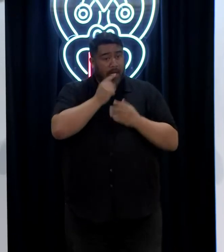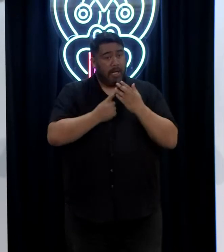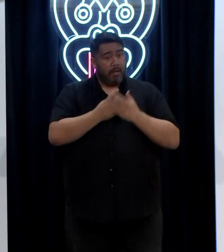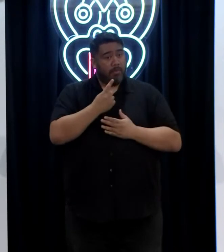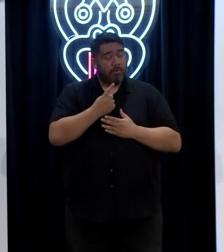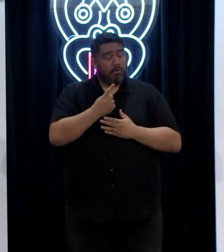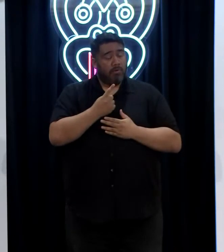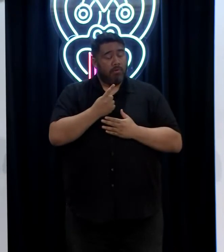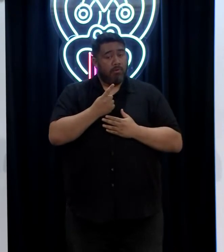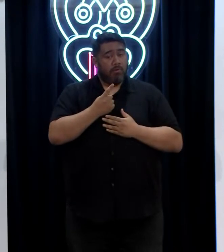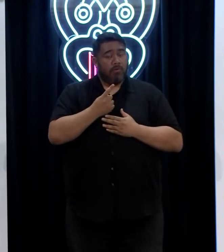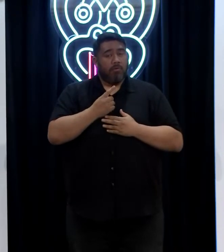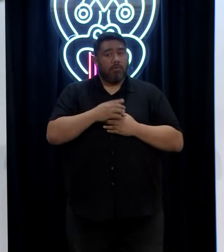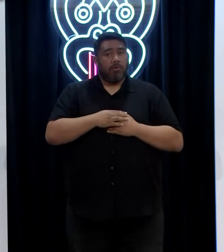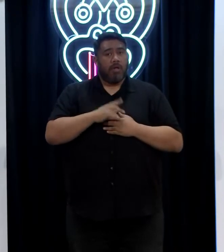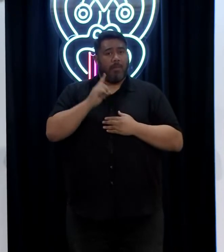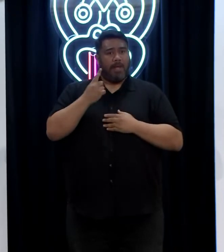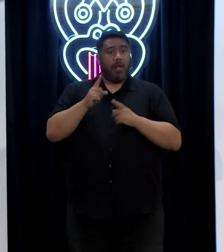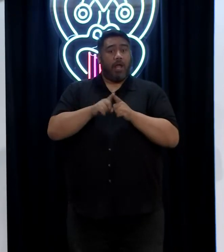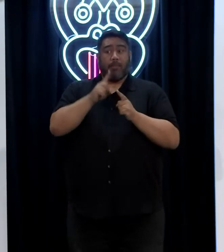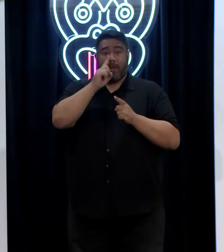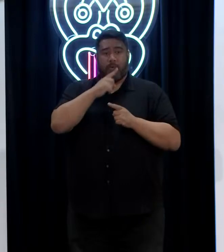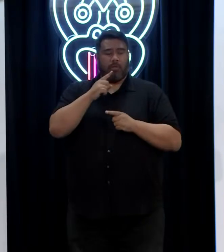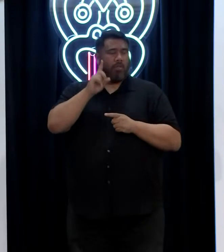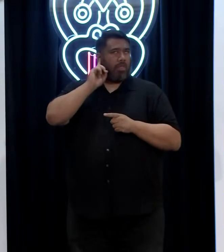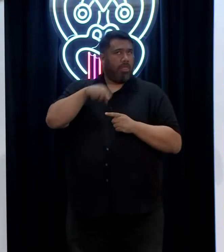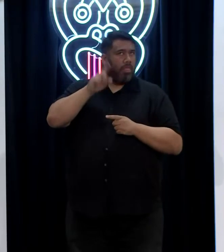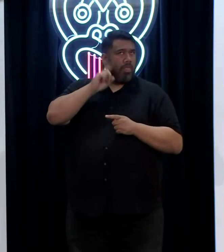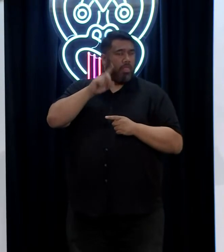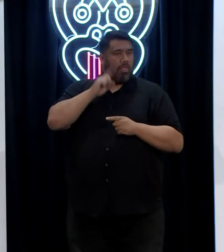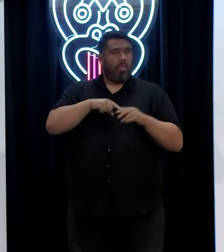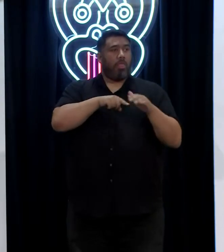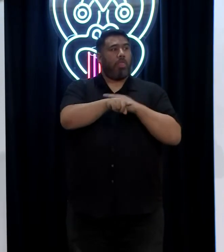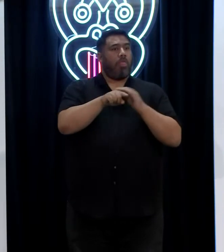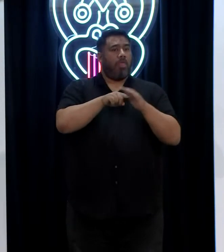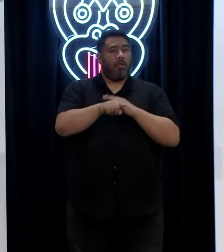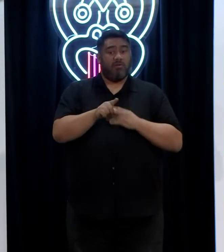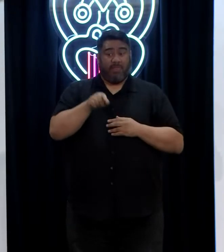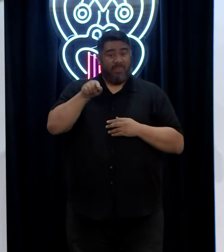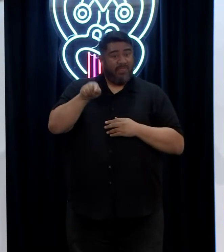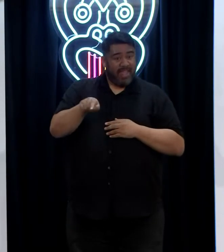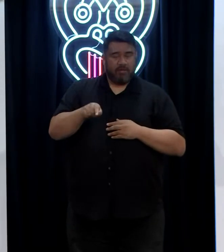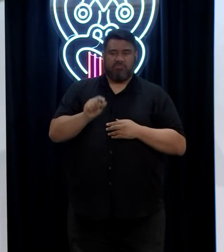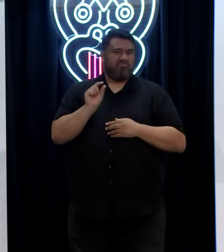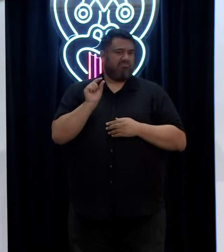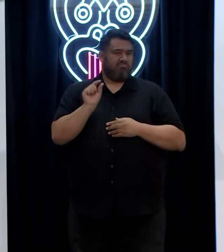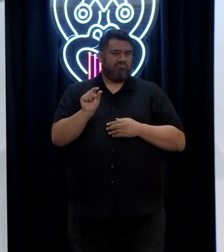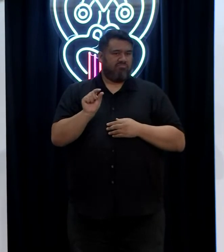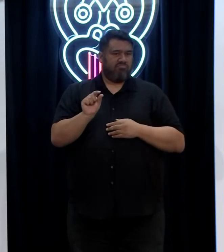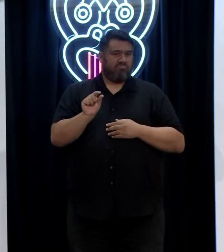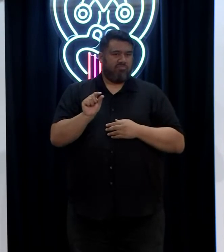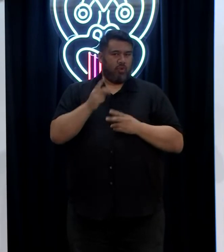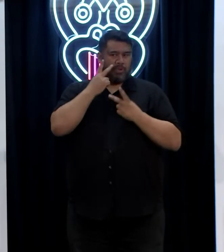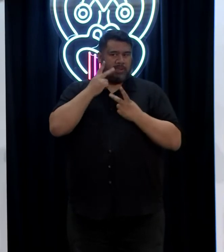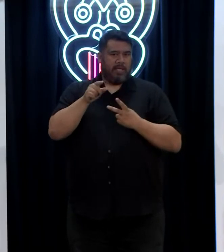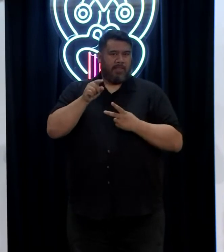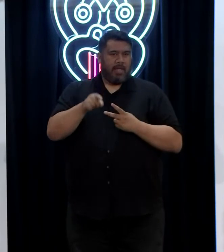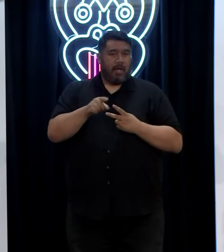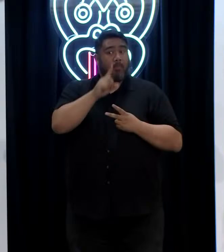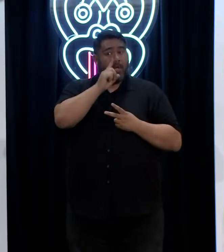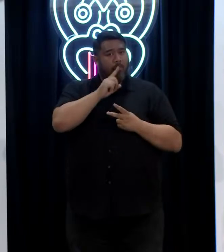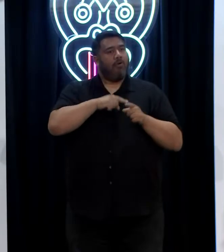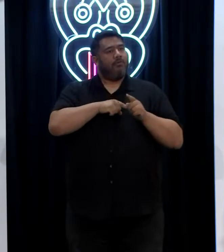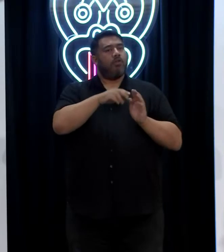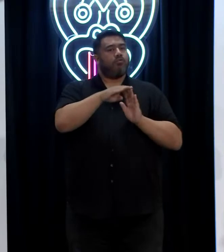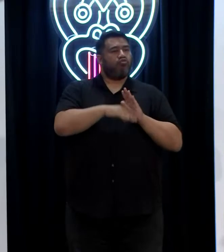kind of people just getting out and about behaviour. By and large, as the Director of Public Health has said, is just people going about their business.